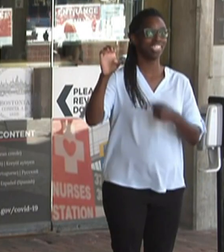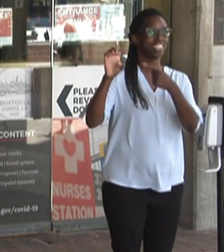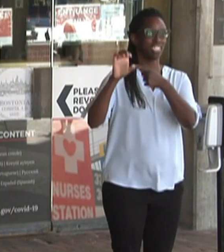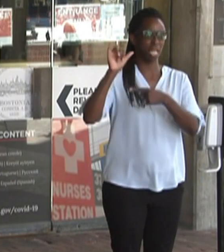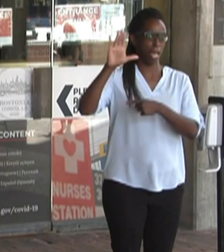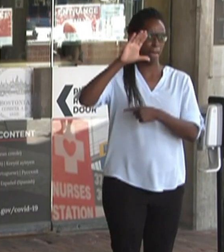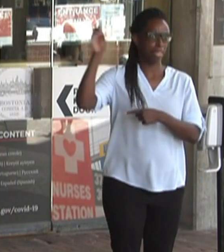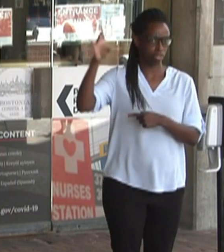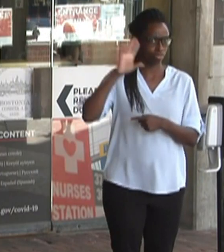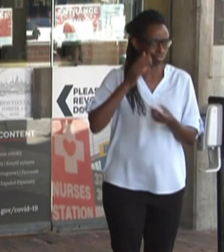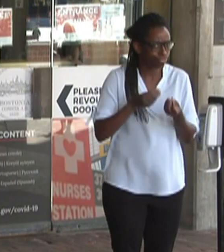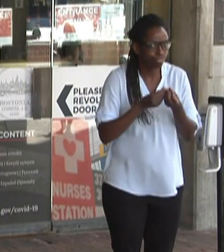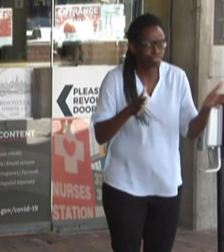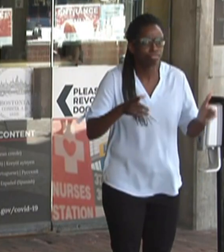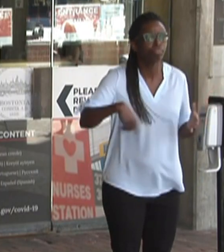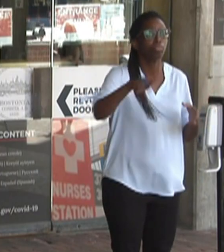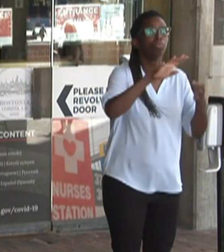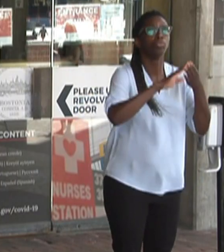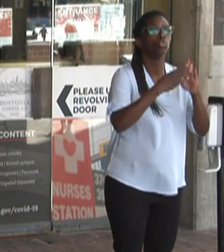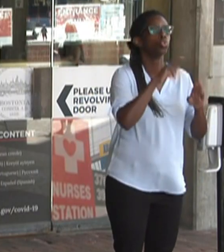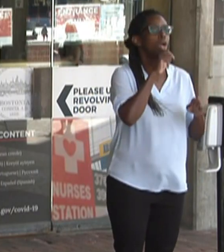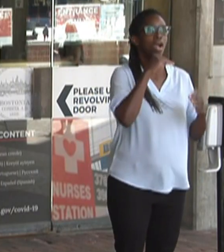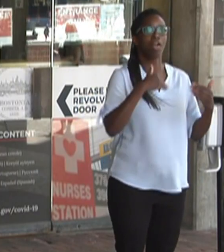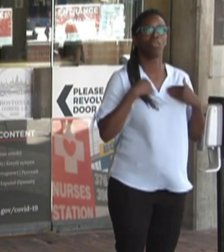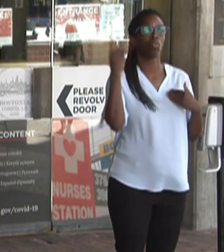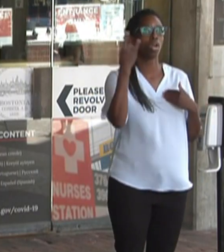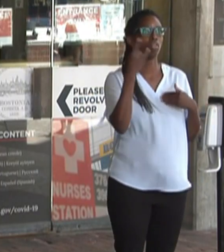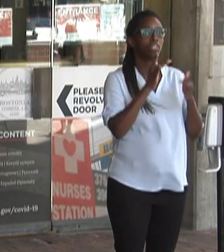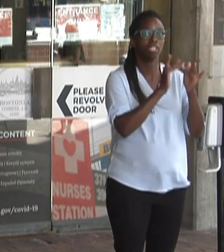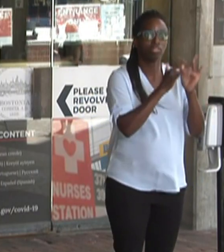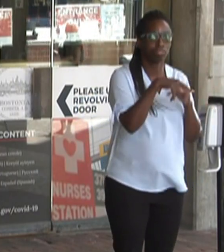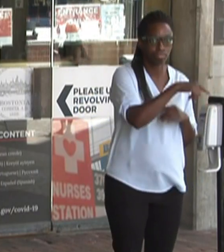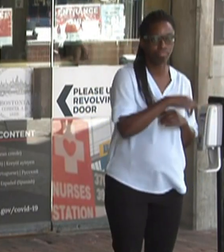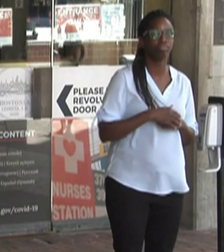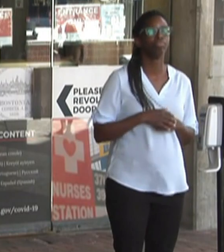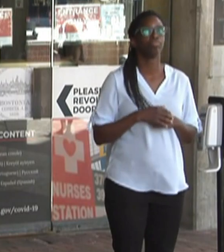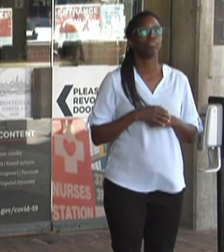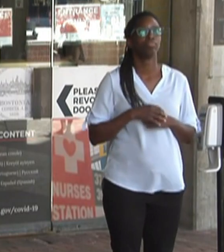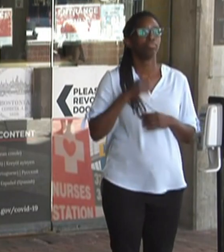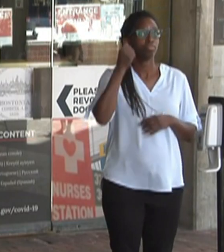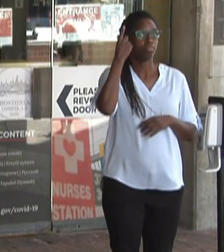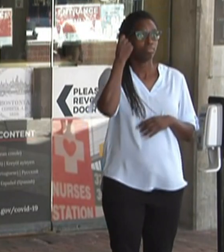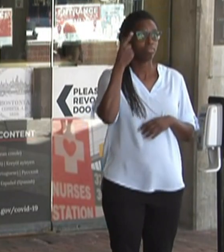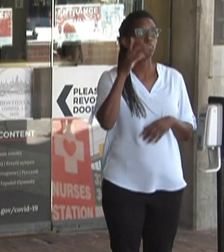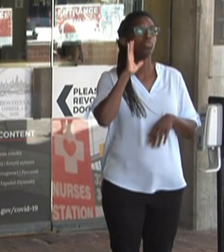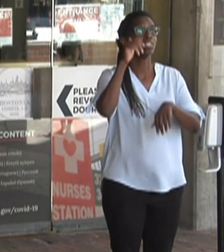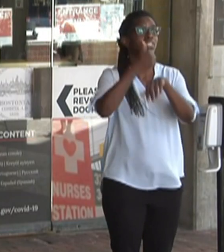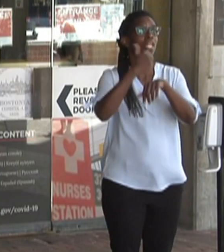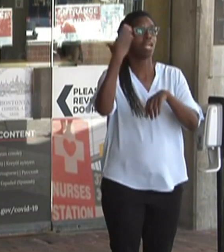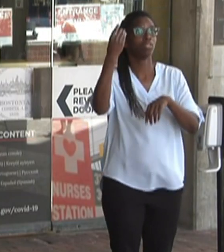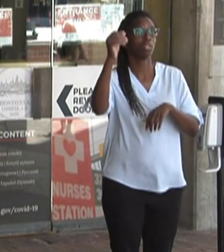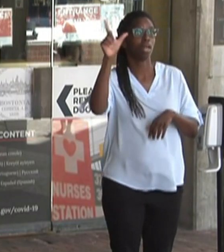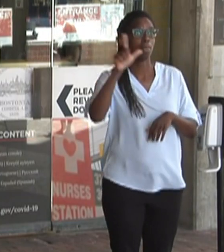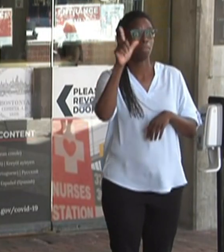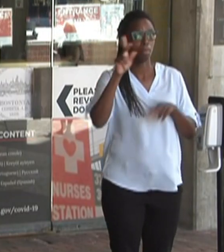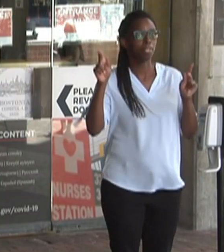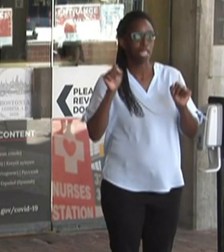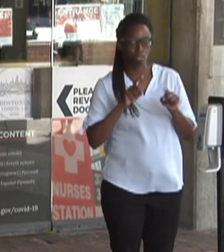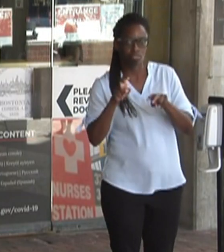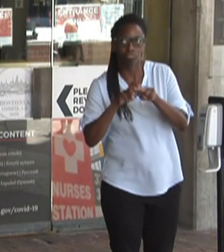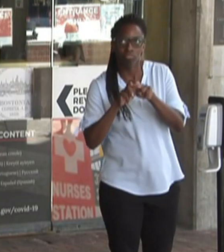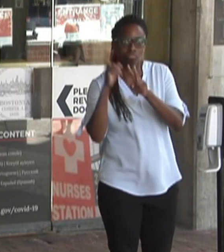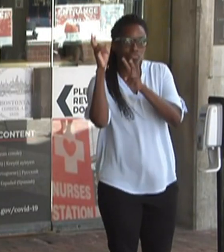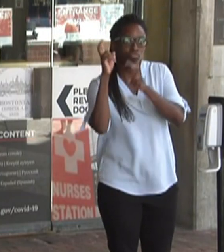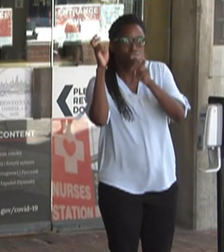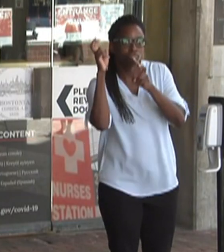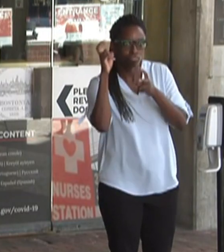also central to Boston Public Schools' plan for remote learning. We are currently taking steps to understand the technology